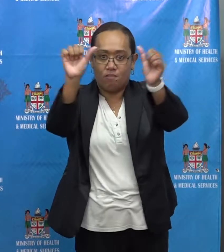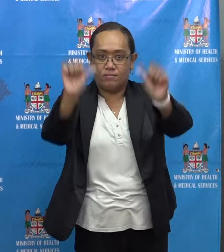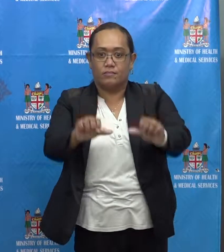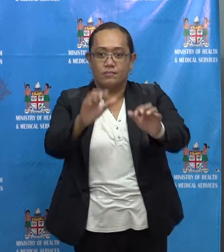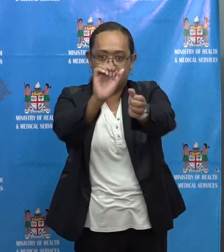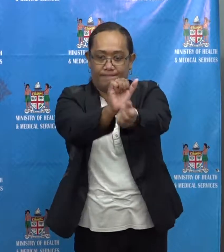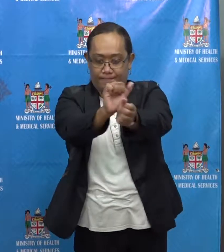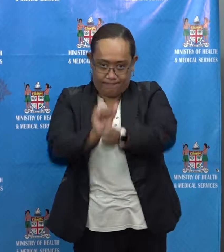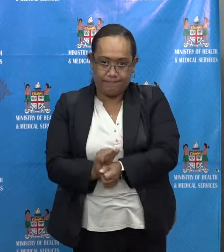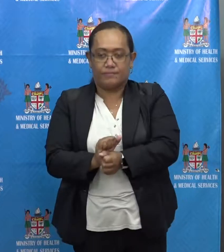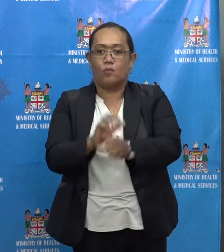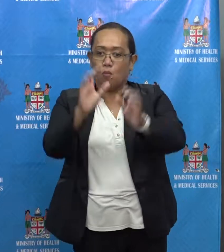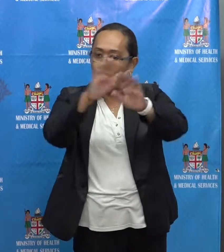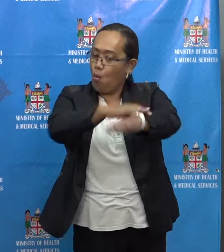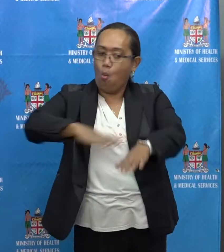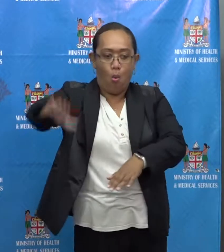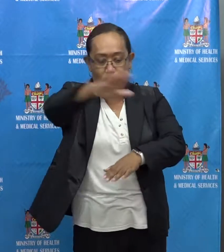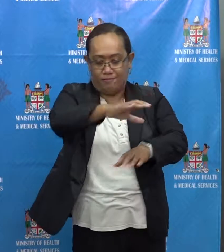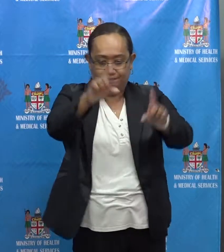cities.